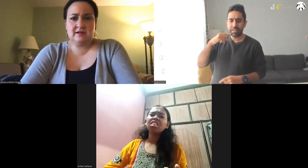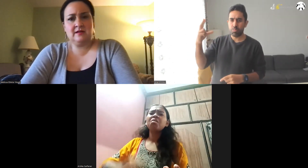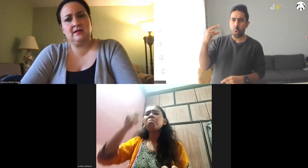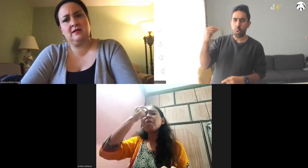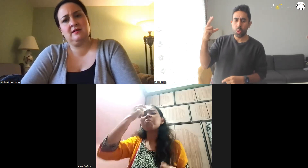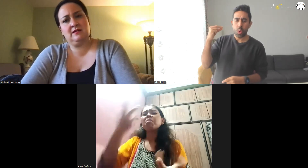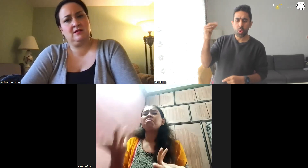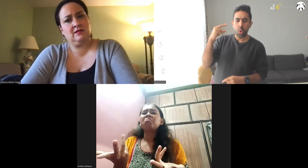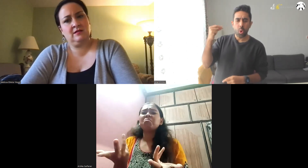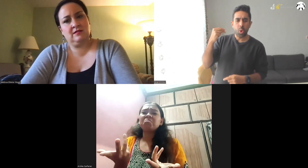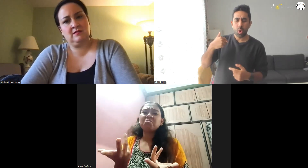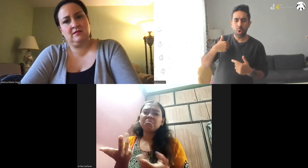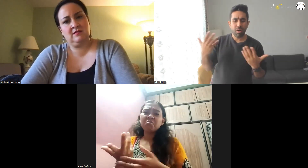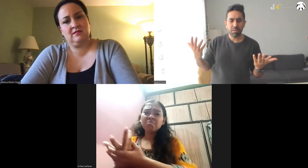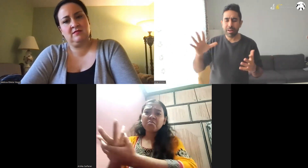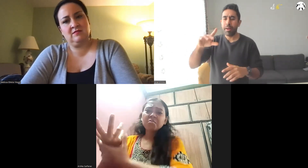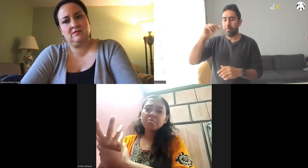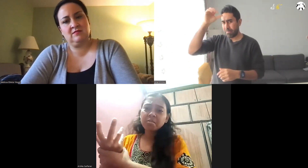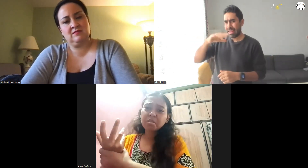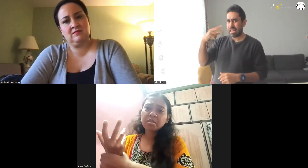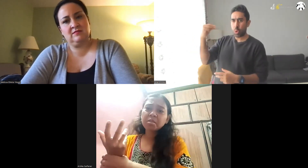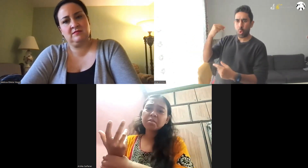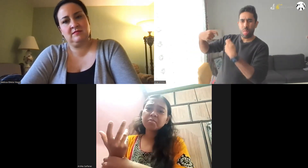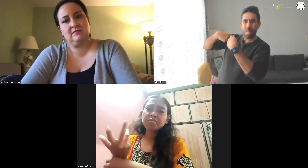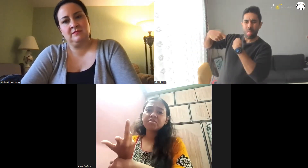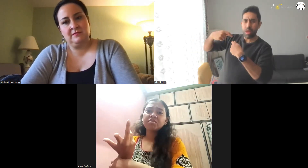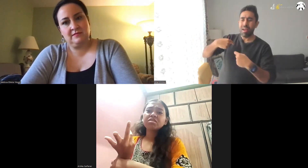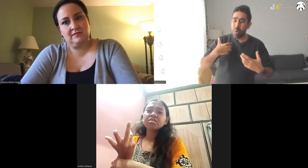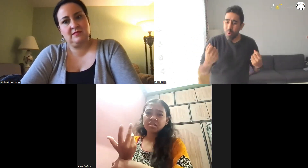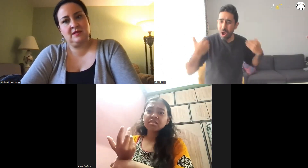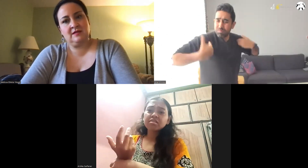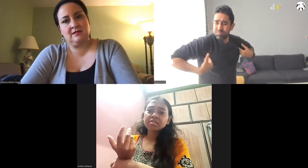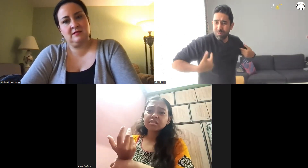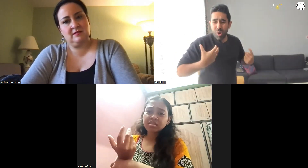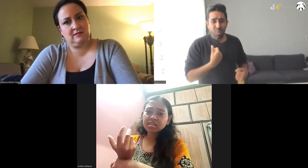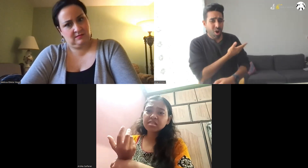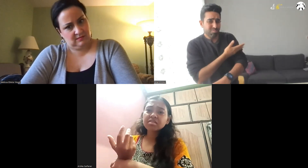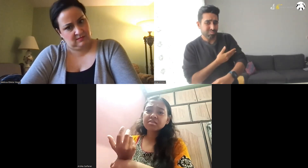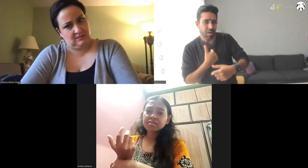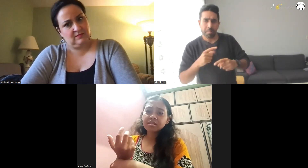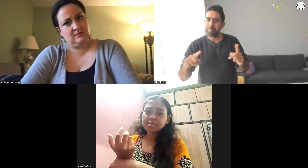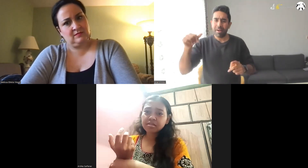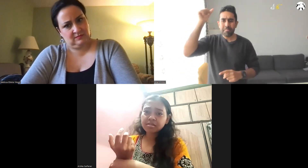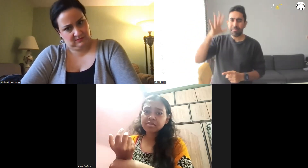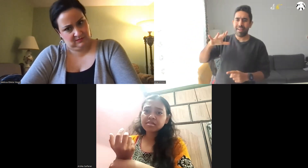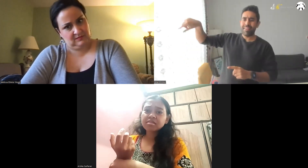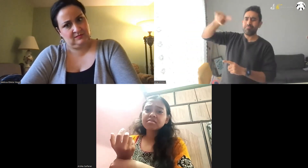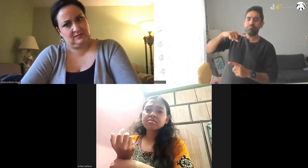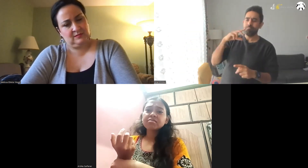parents mostly says that you have to wear these kind of clothes with full sleeves or half